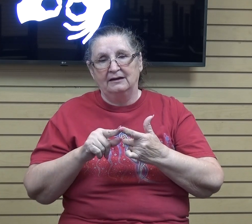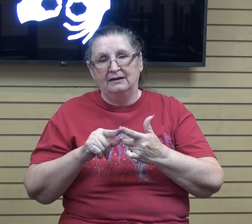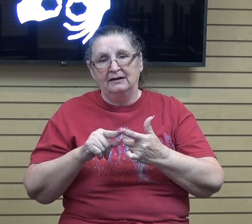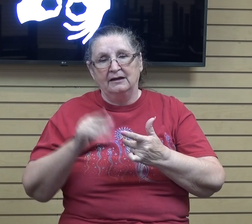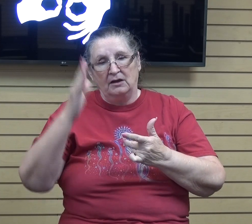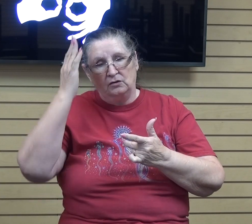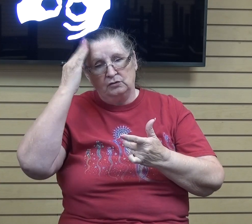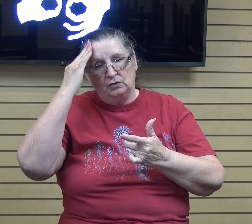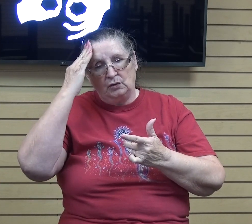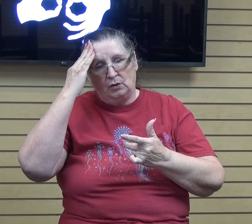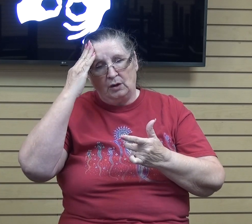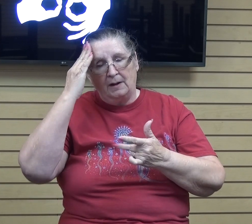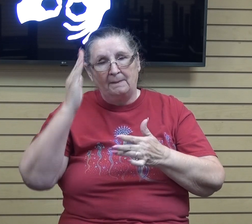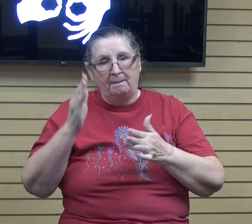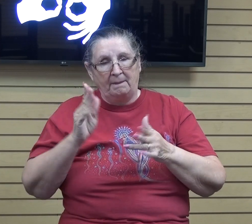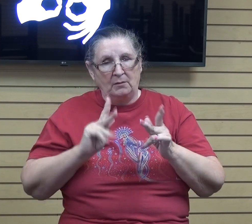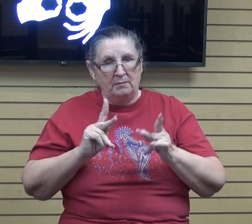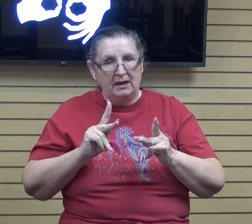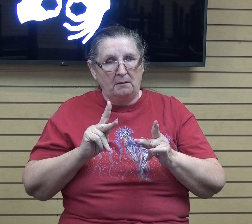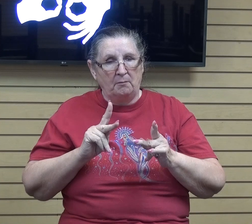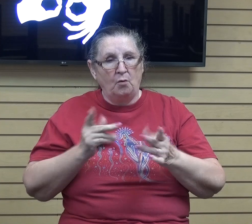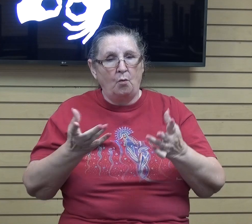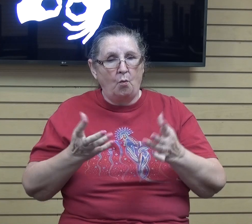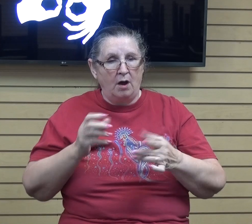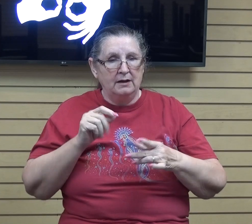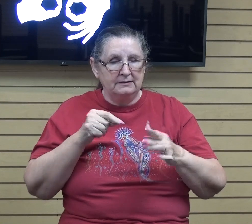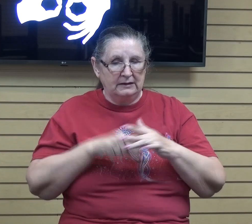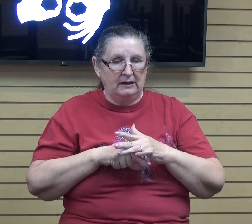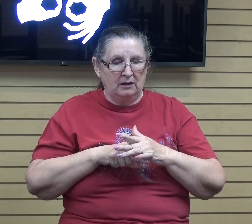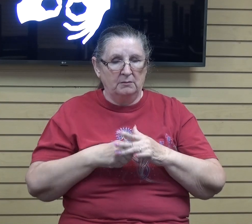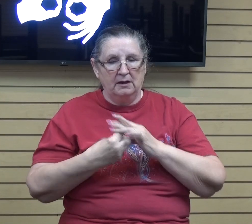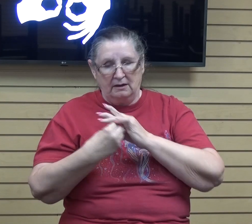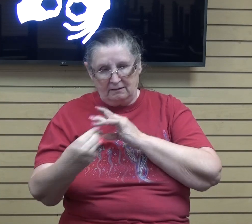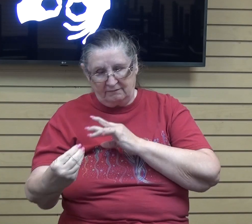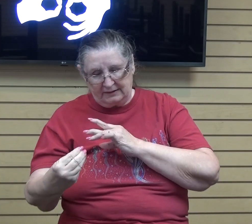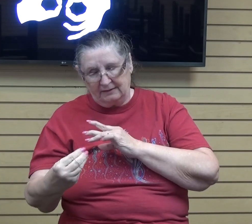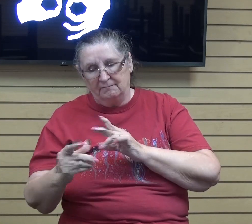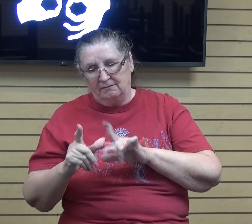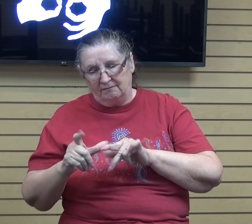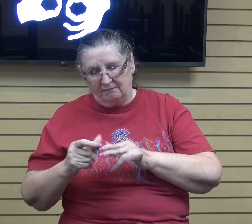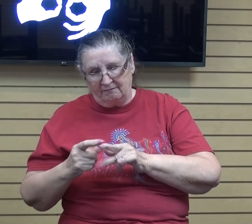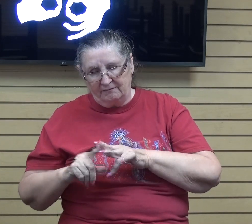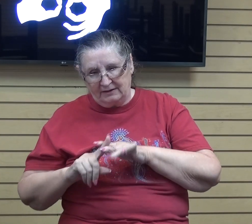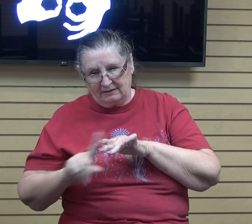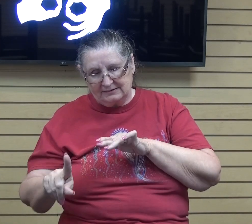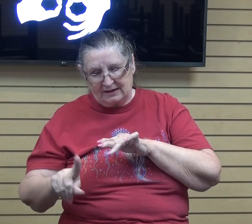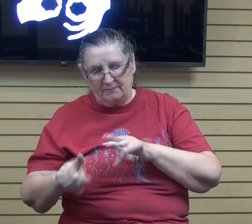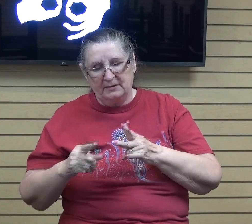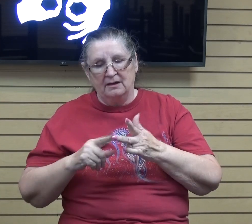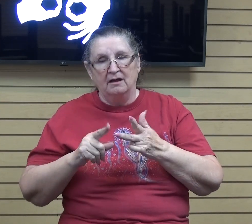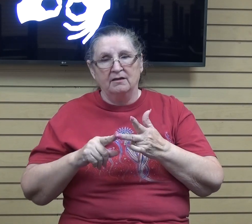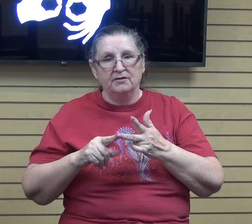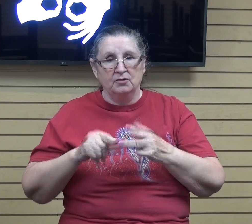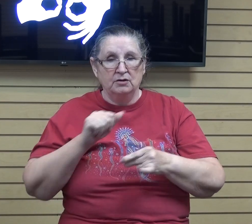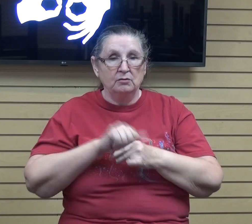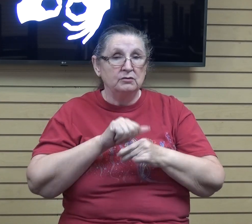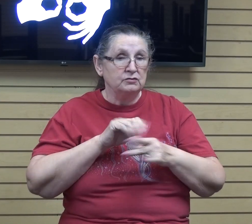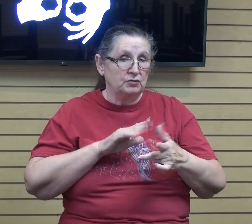of the people's plot to abuse and stone him, so he was able to flee. And the third, he was actually stoned until the